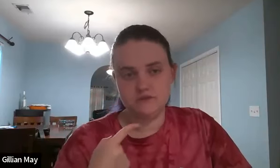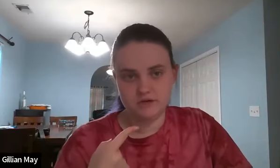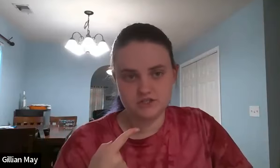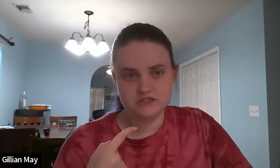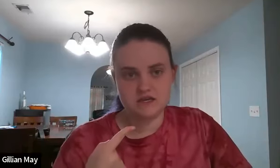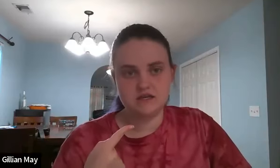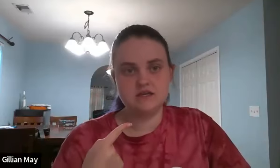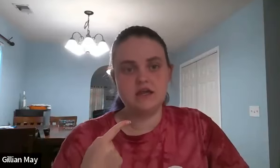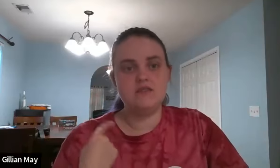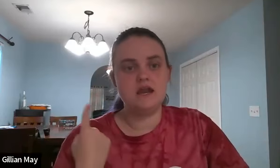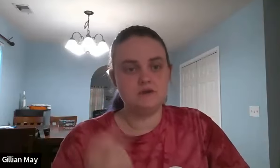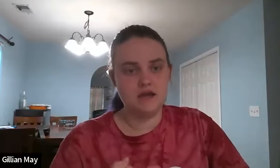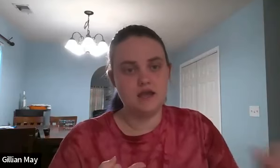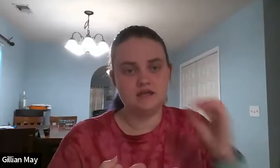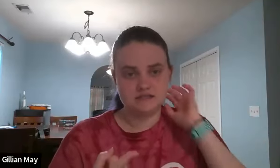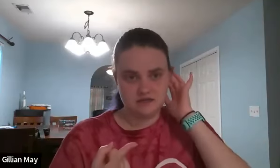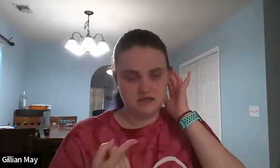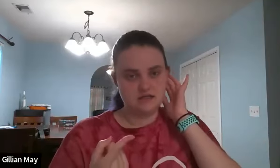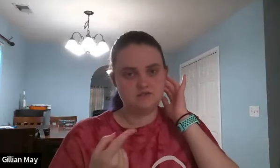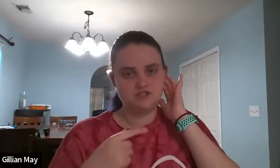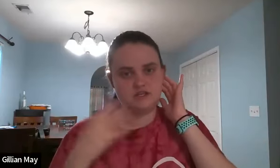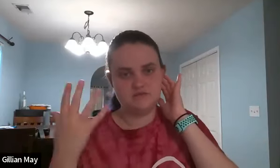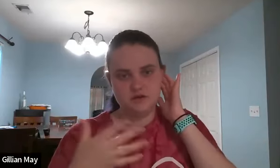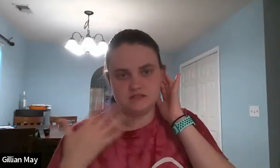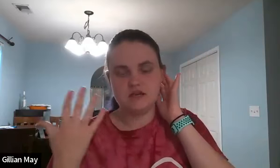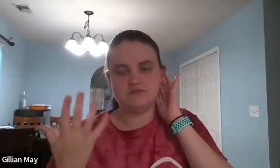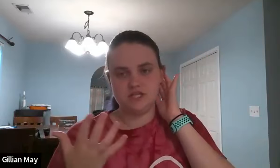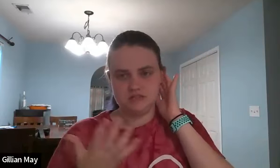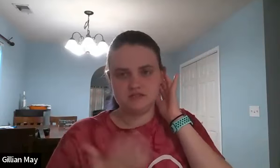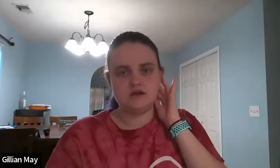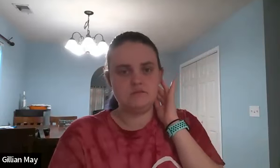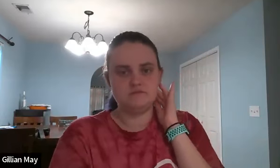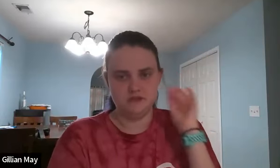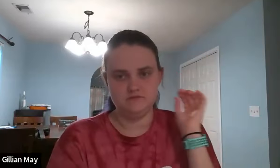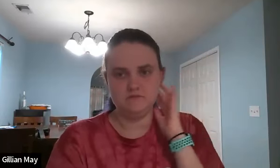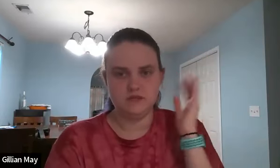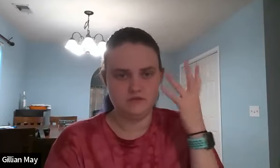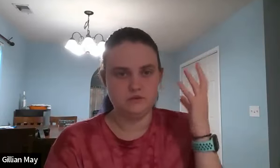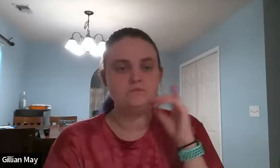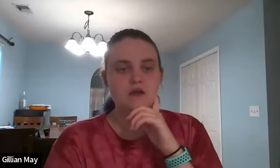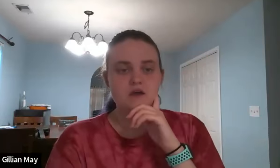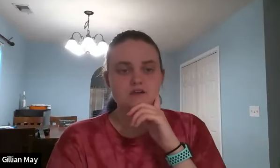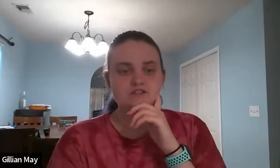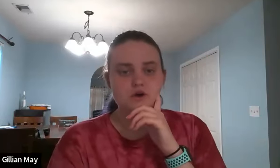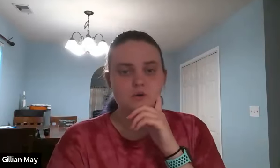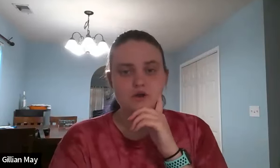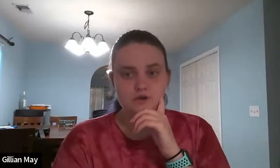an extra second, and then I'm going to add in signing it. So just give you guys kind of a chance to think it through. So who?